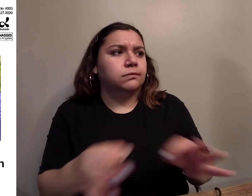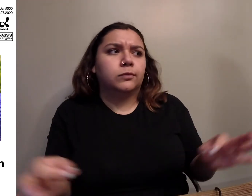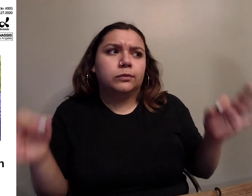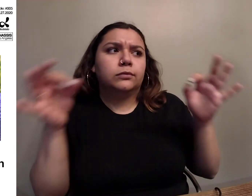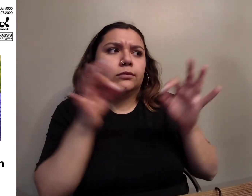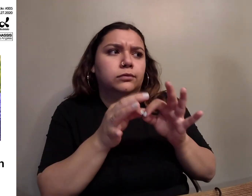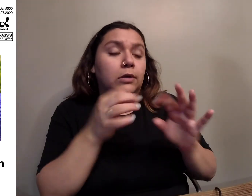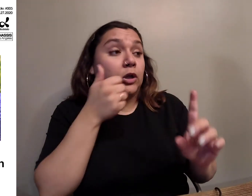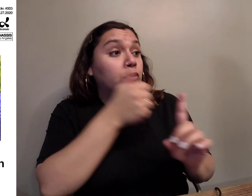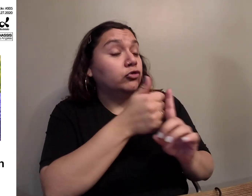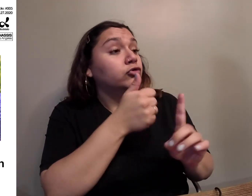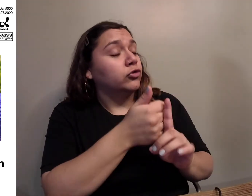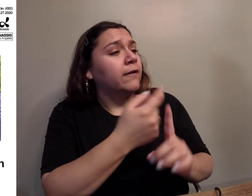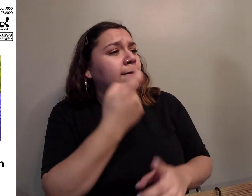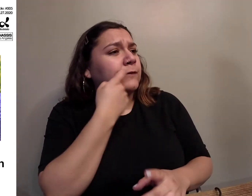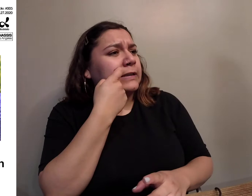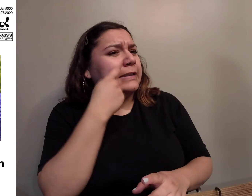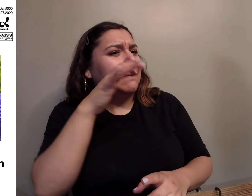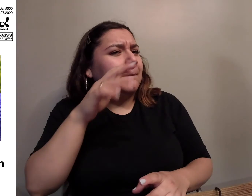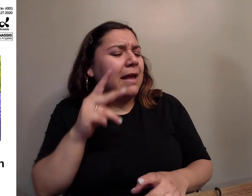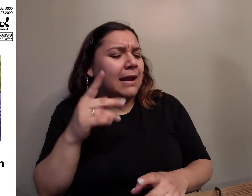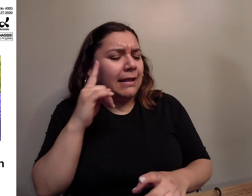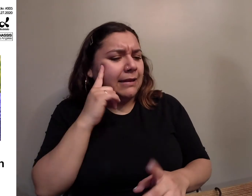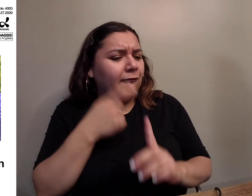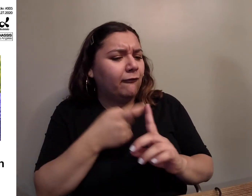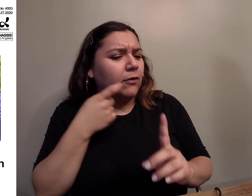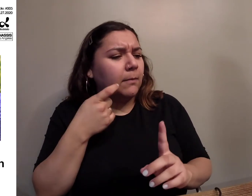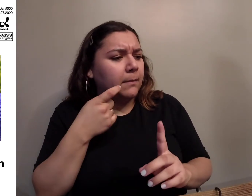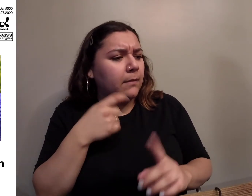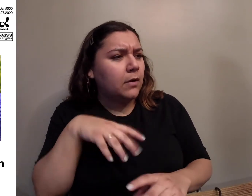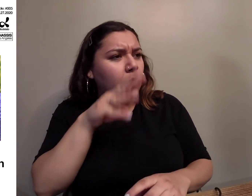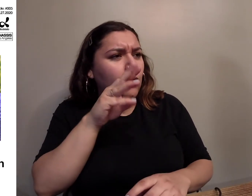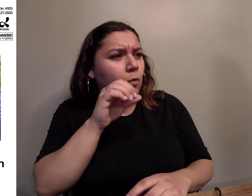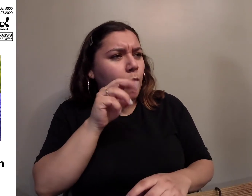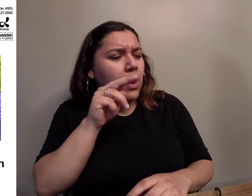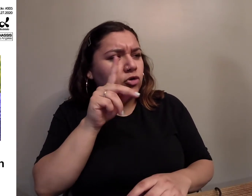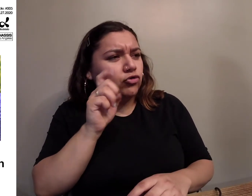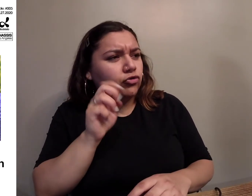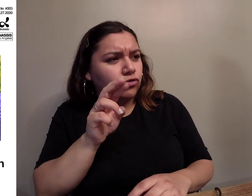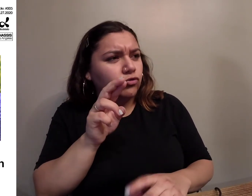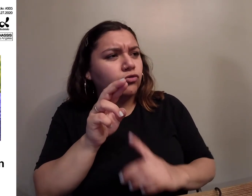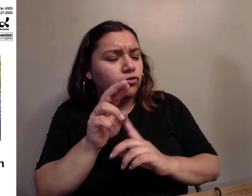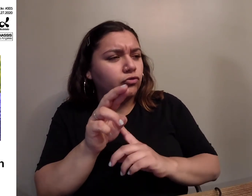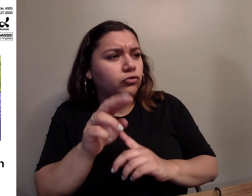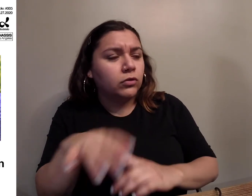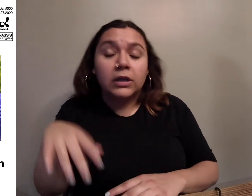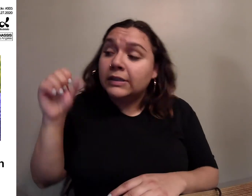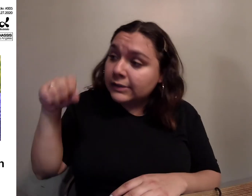have just come back, as I understand it, from Rwanda, and I'm wondering.